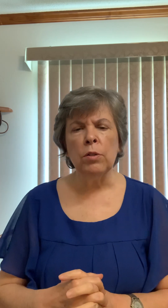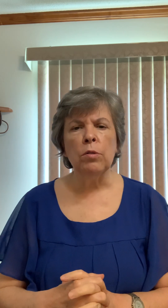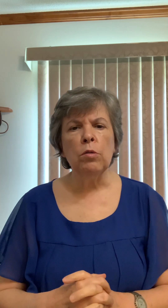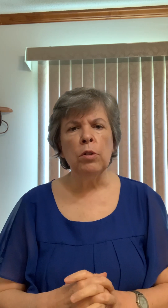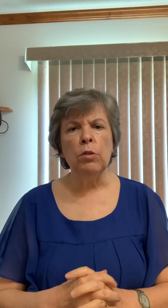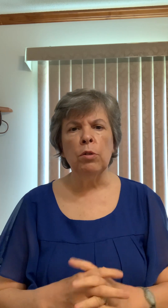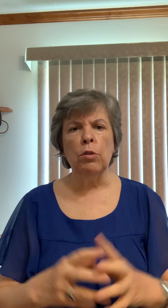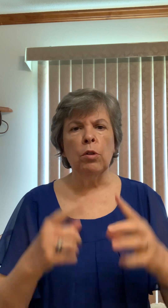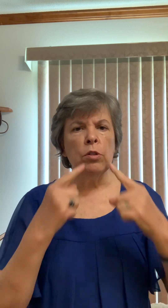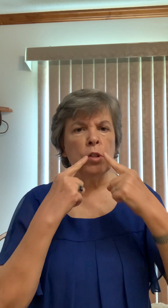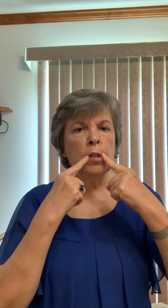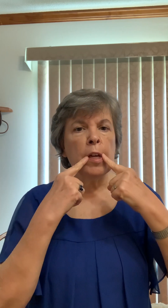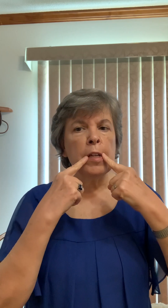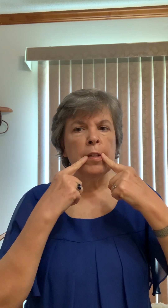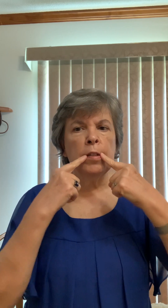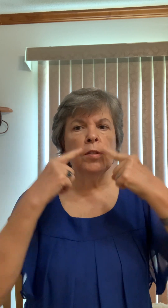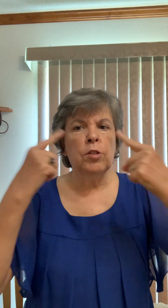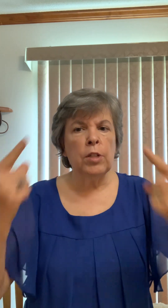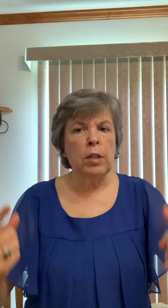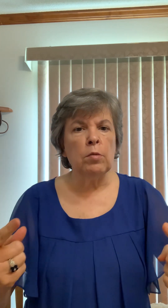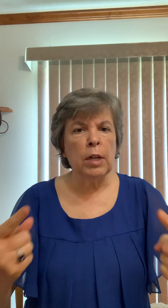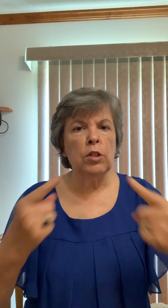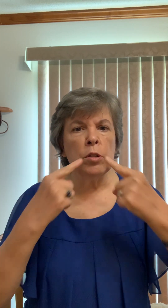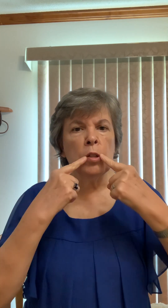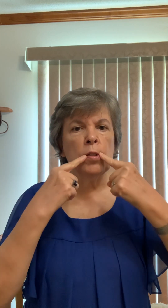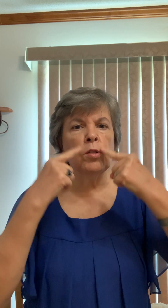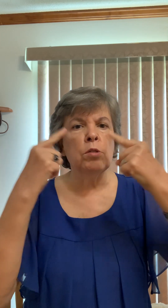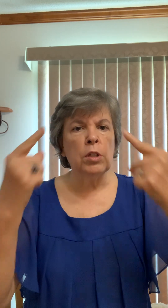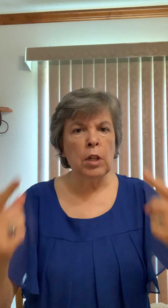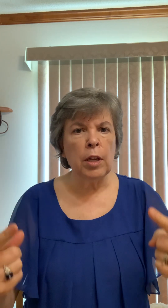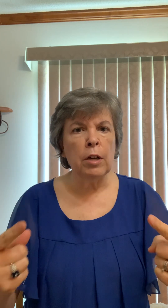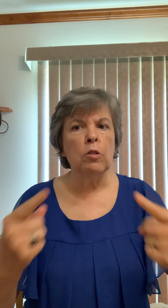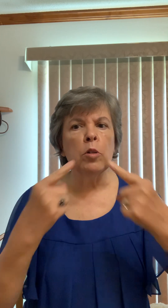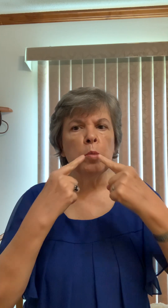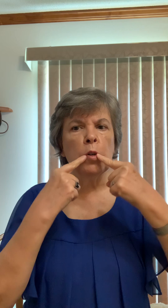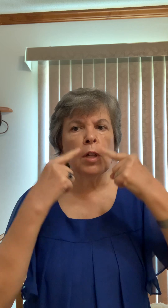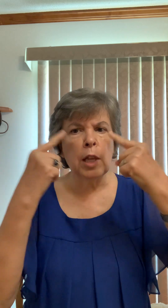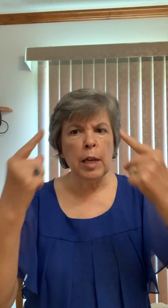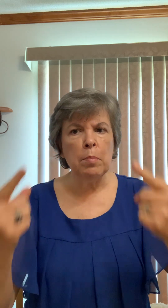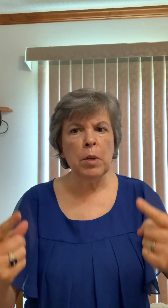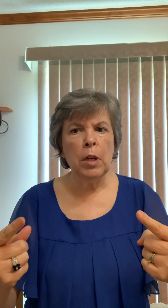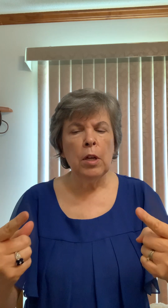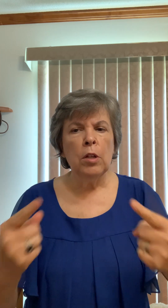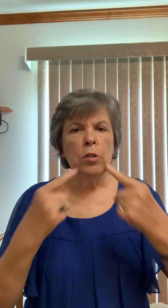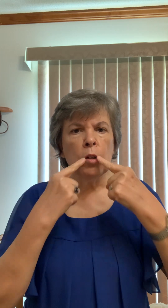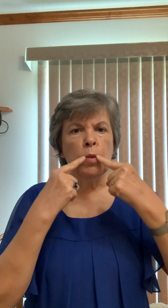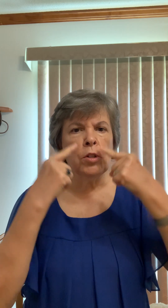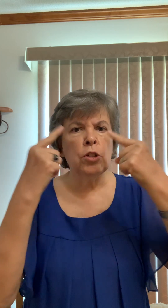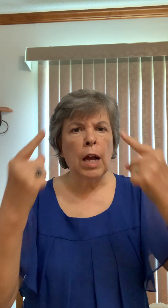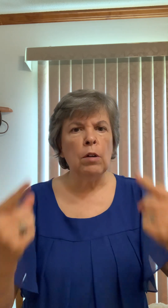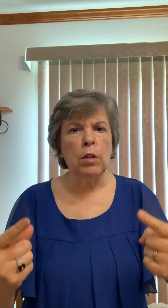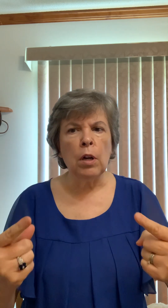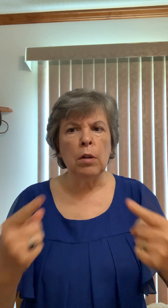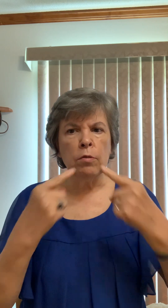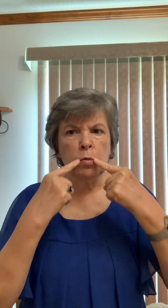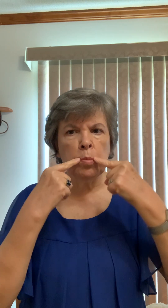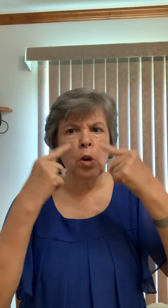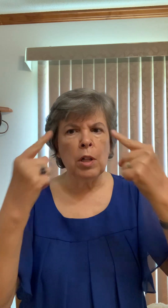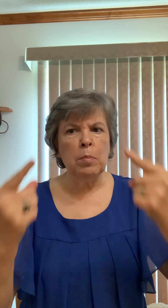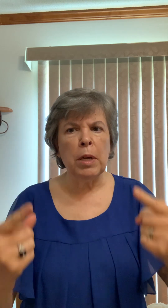do. You could just say declaration. This is to declare or proclaim. So with shout of